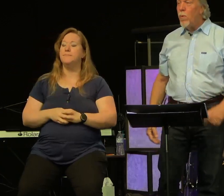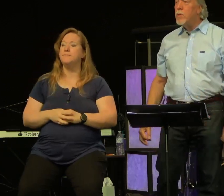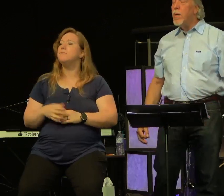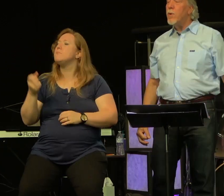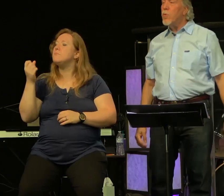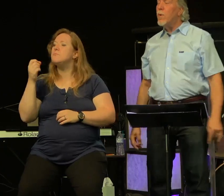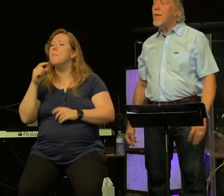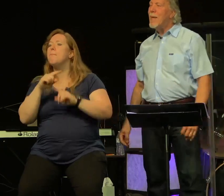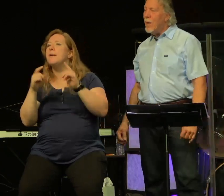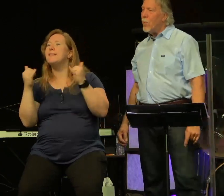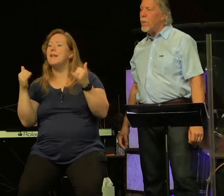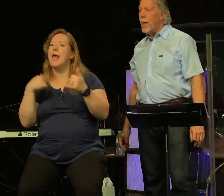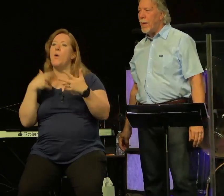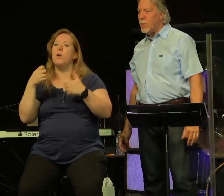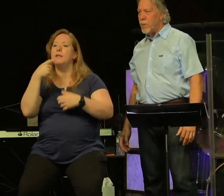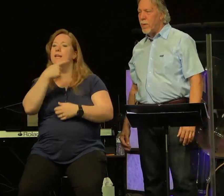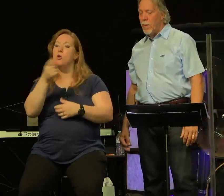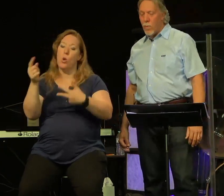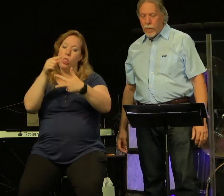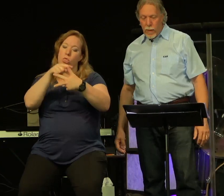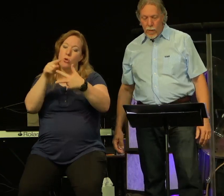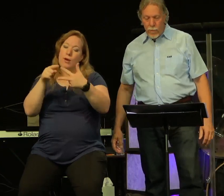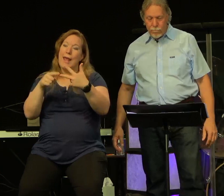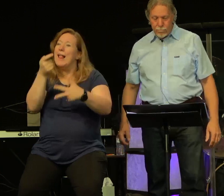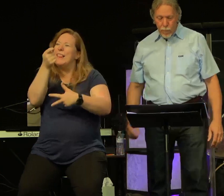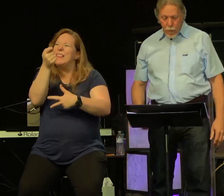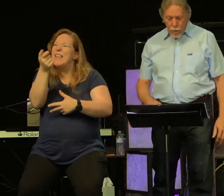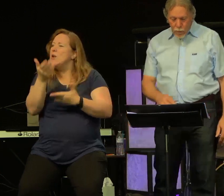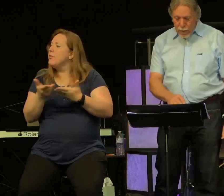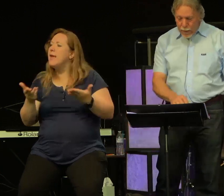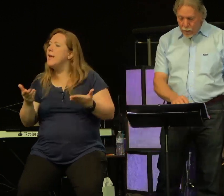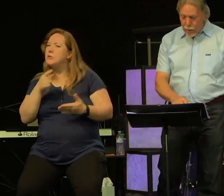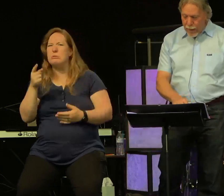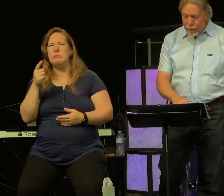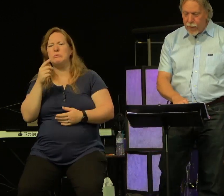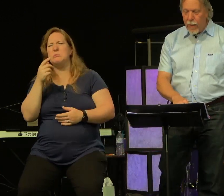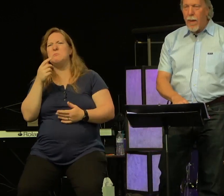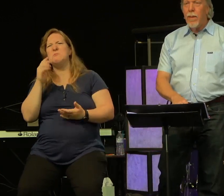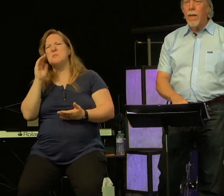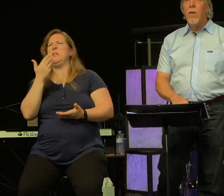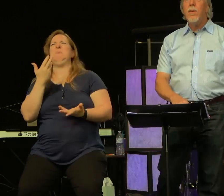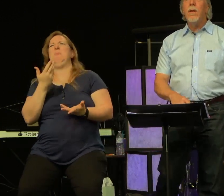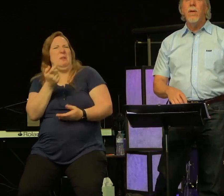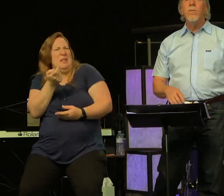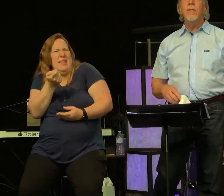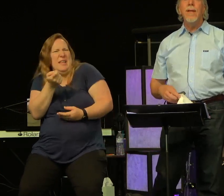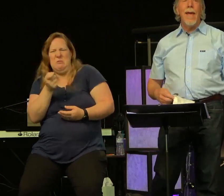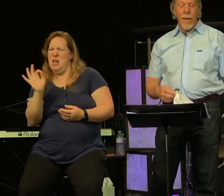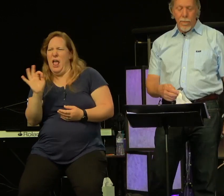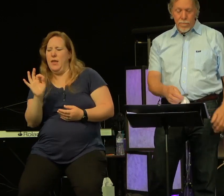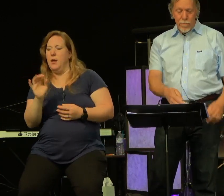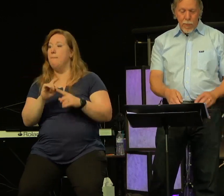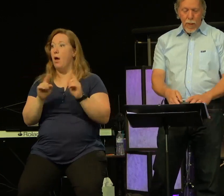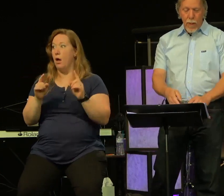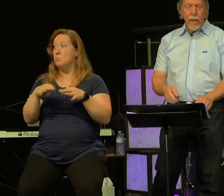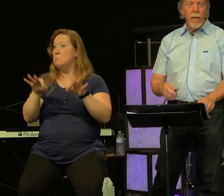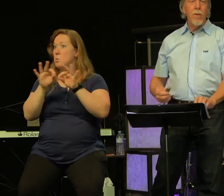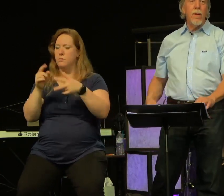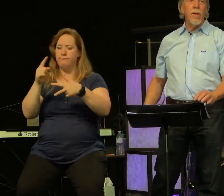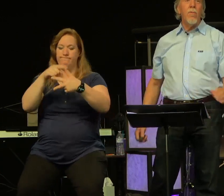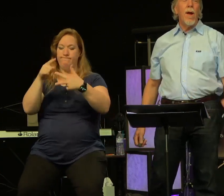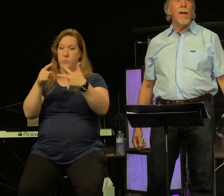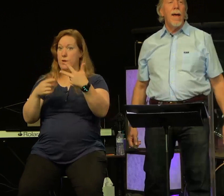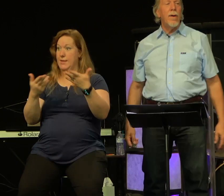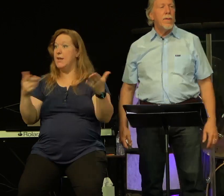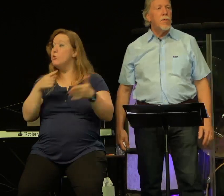But I want to share three little things with you. Three little things that you can do today. That you